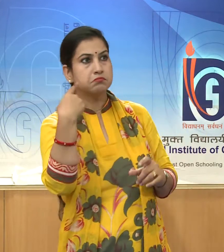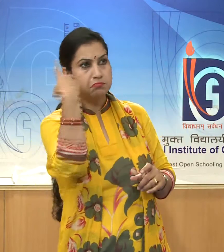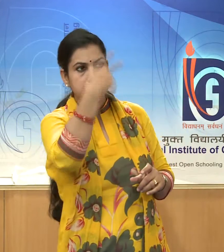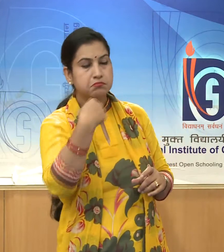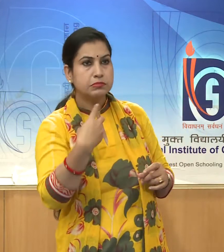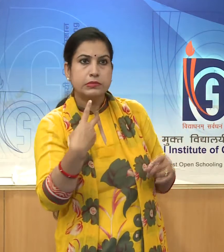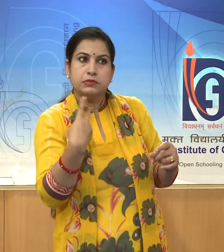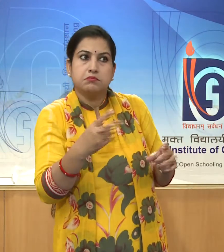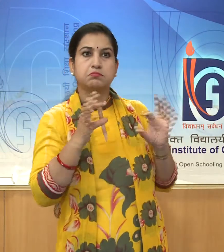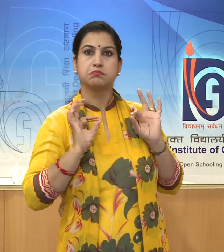paintings.